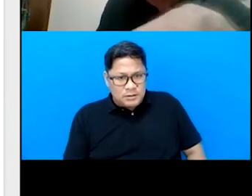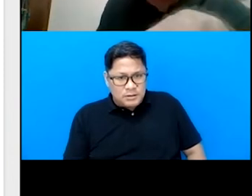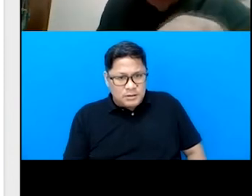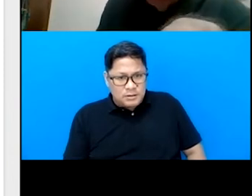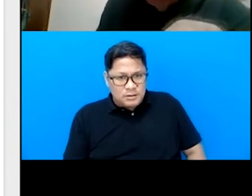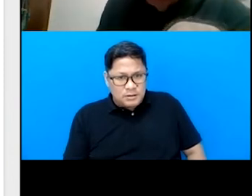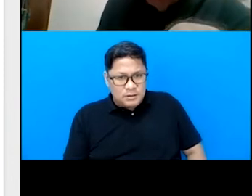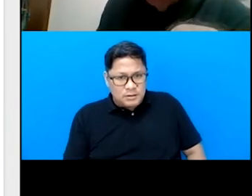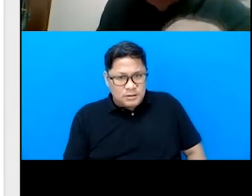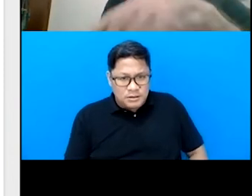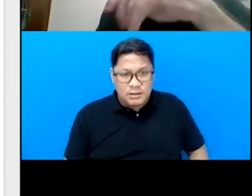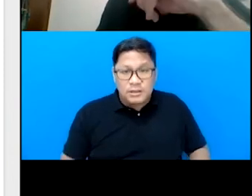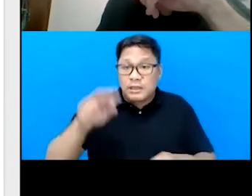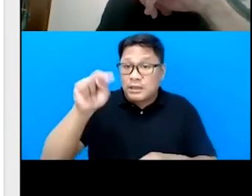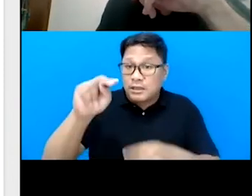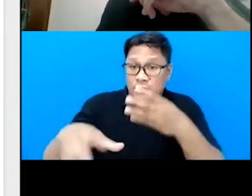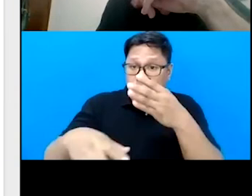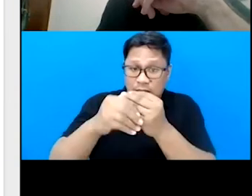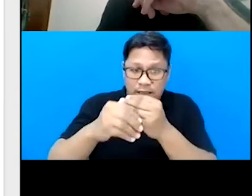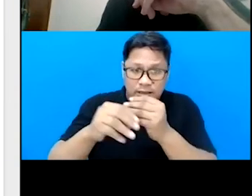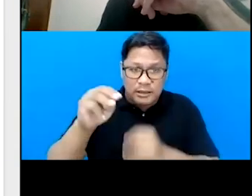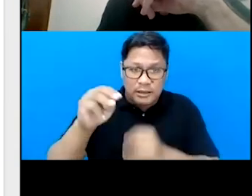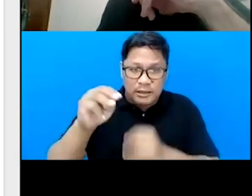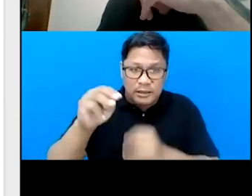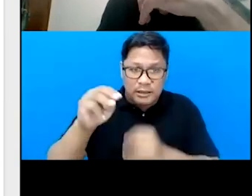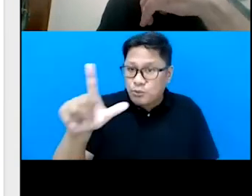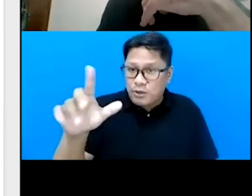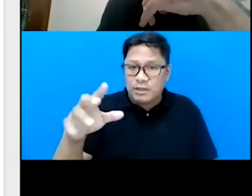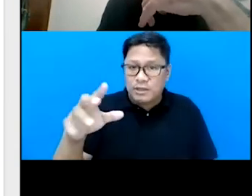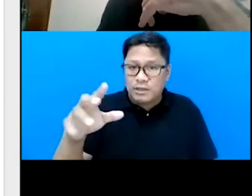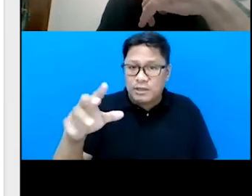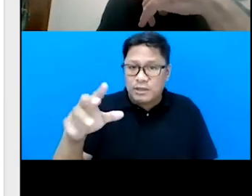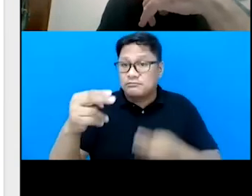You need to add the manual, non-manual, like you did in the